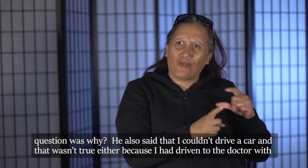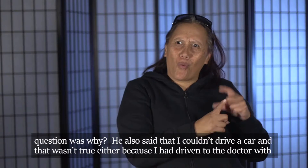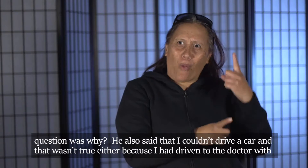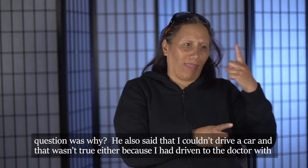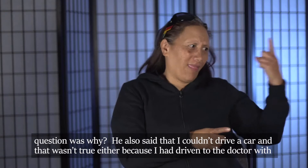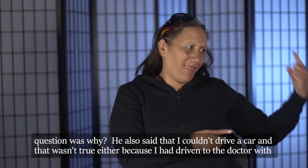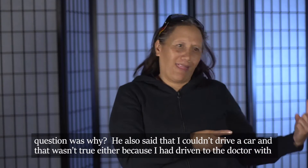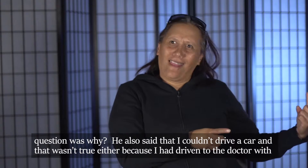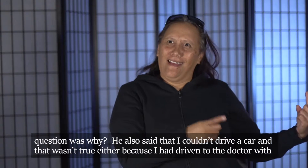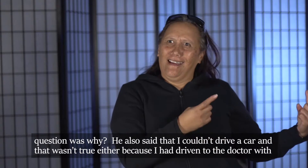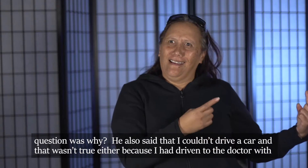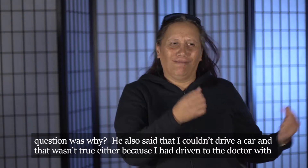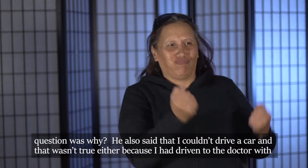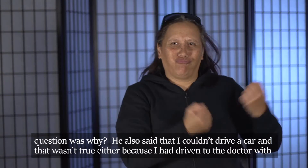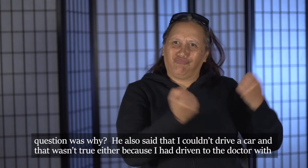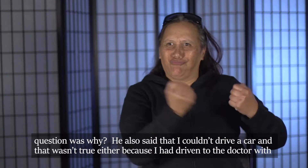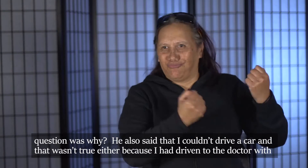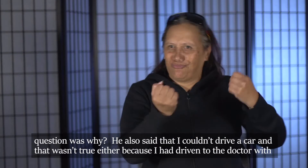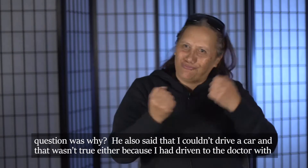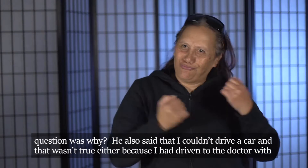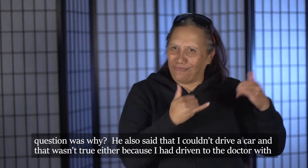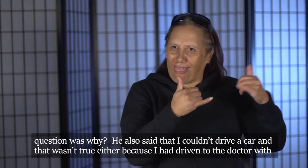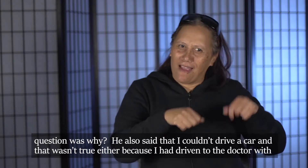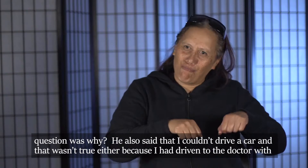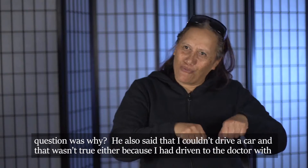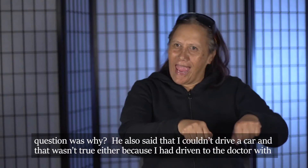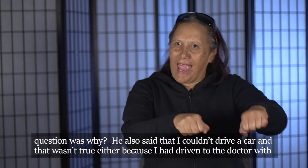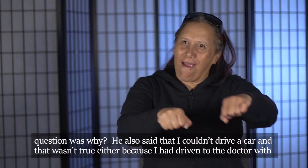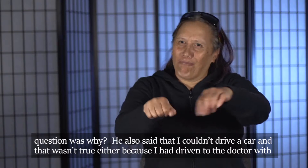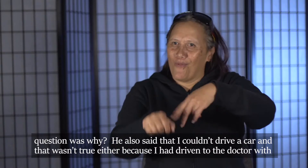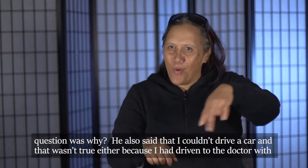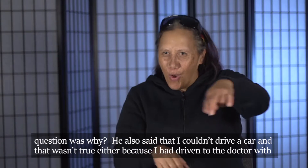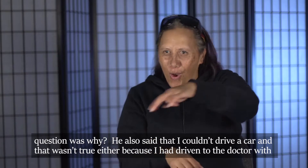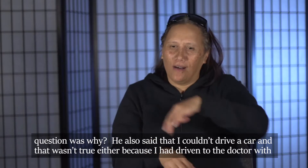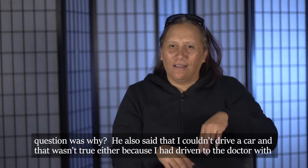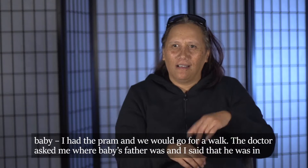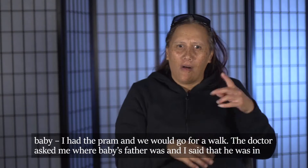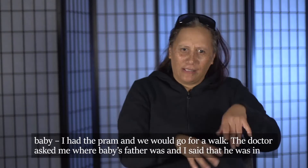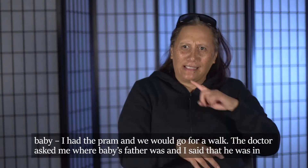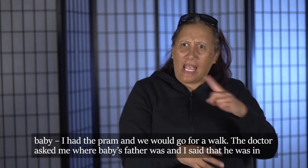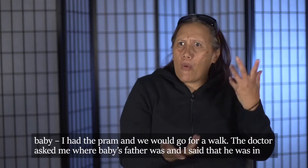car, and that wasn't true either, because I'd driven to the doctor with baby. I had the